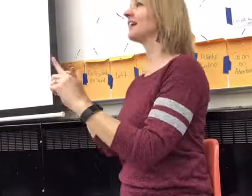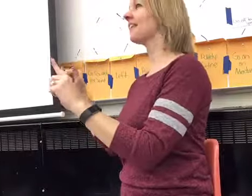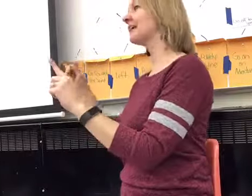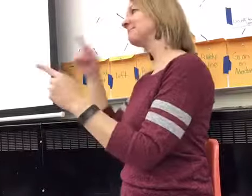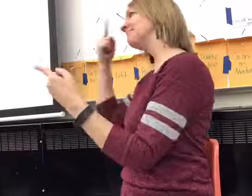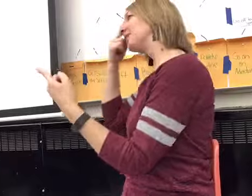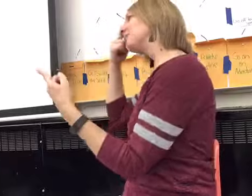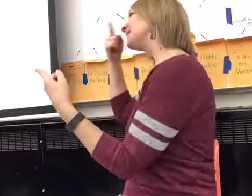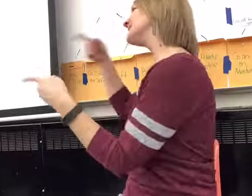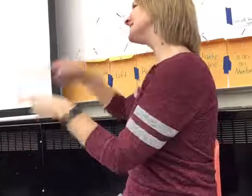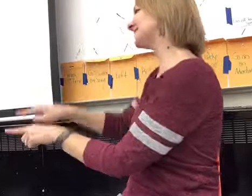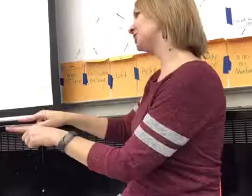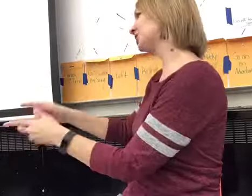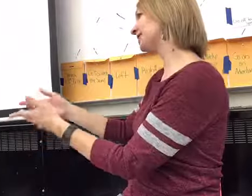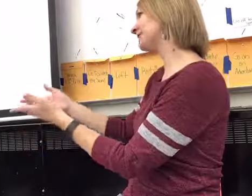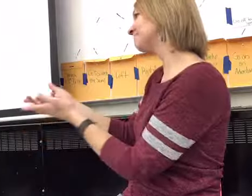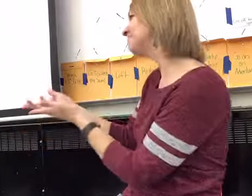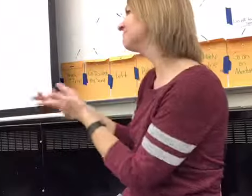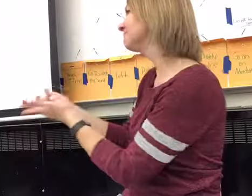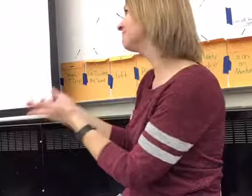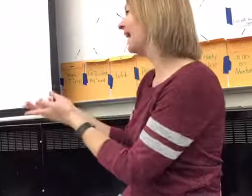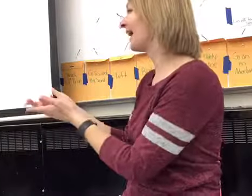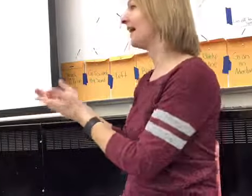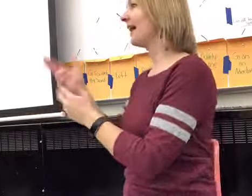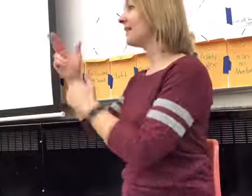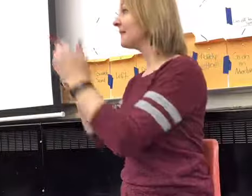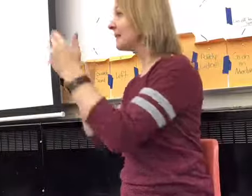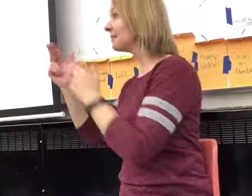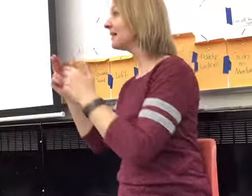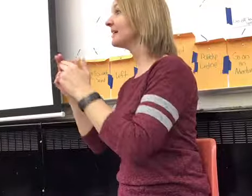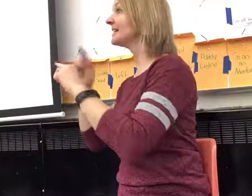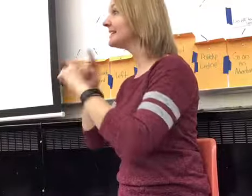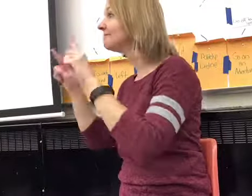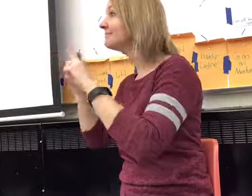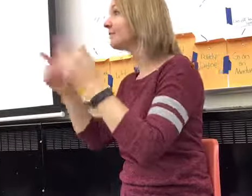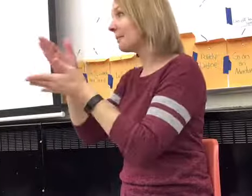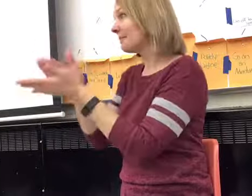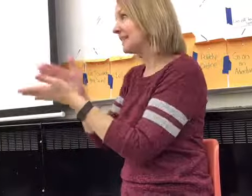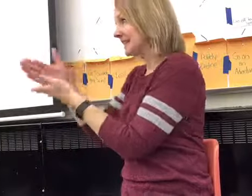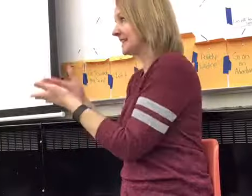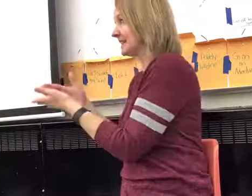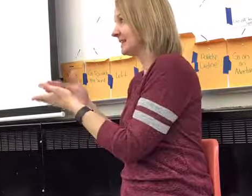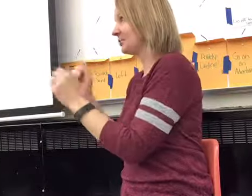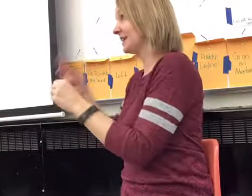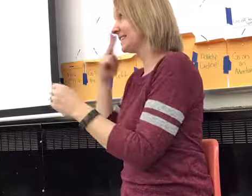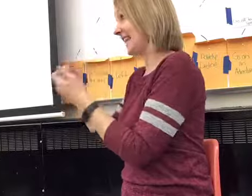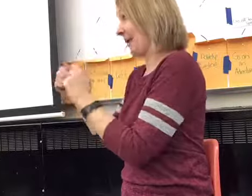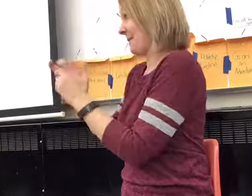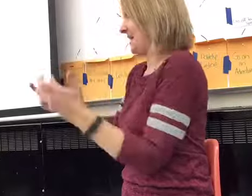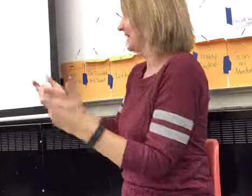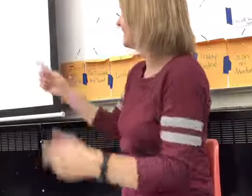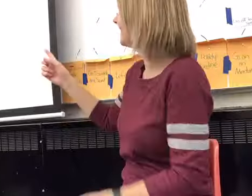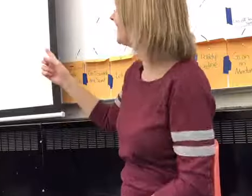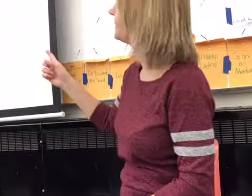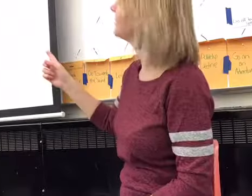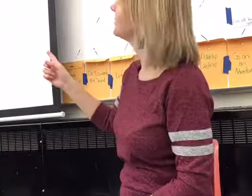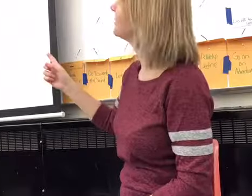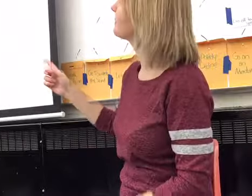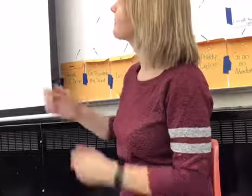coming back together. They actually built it in several different pieces, so you can kind of see how big it is based on this. Now, when they built it in the different